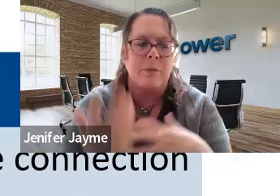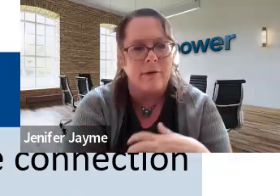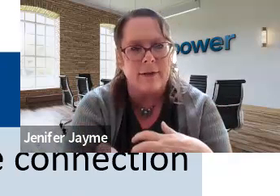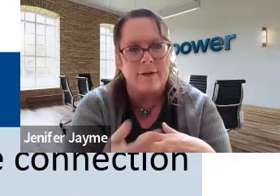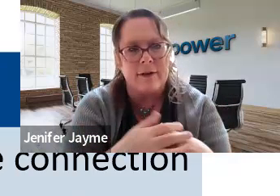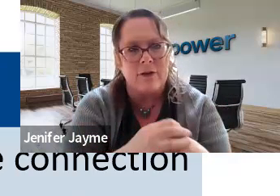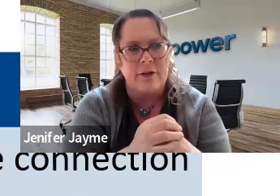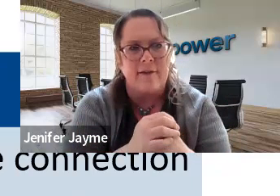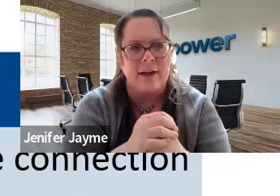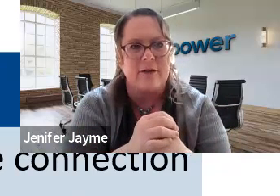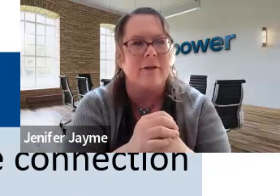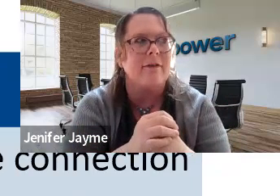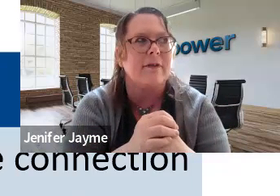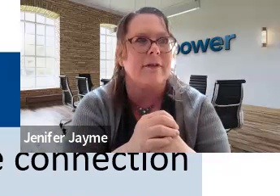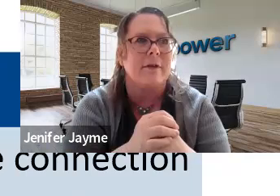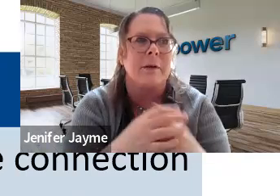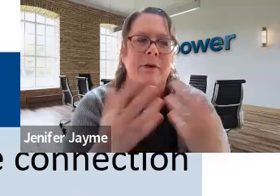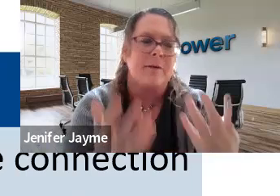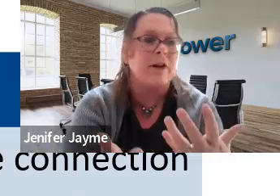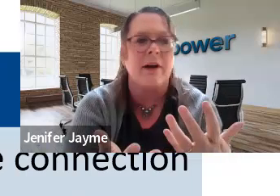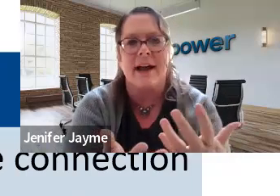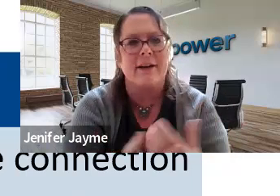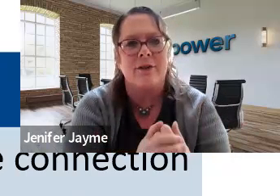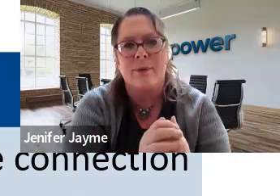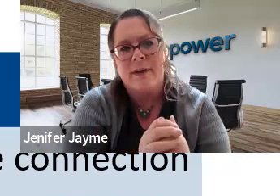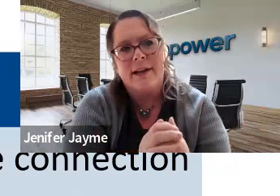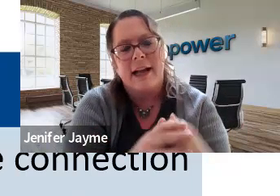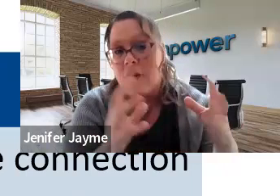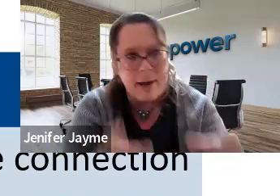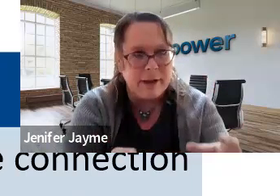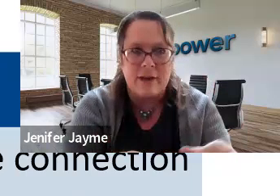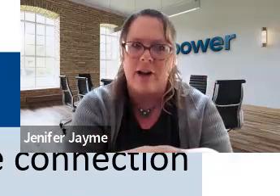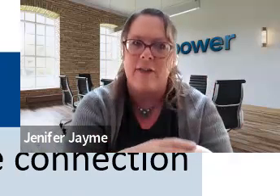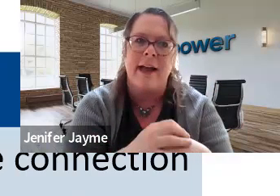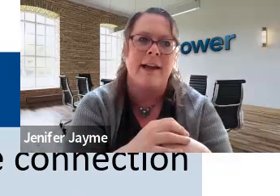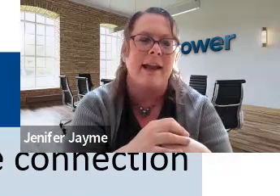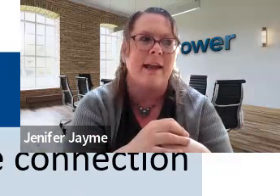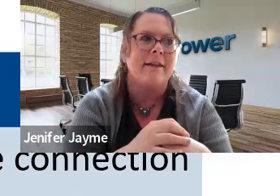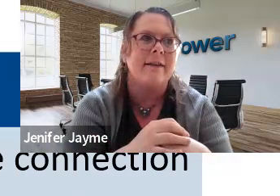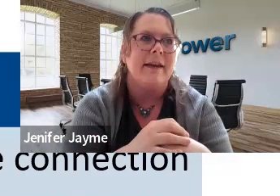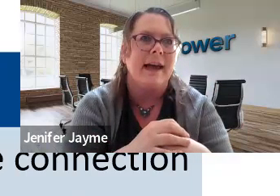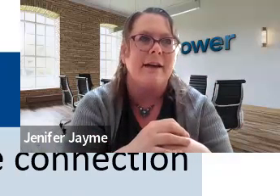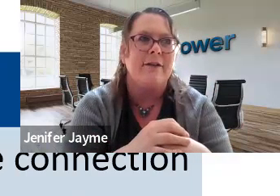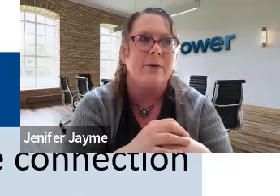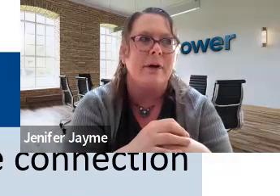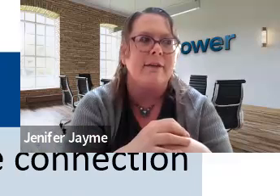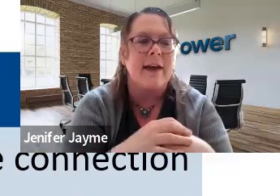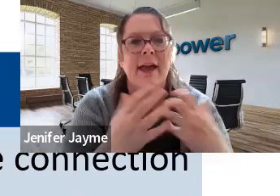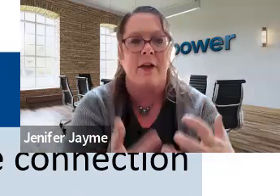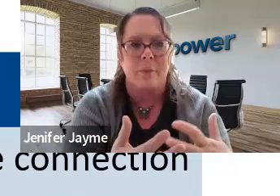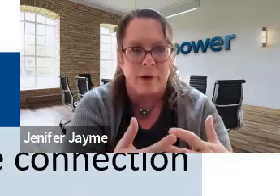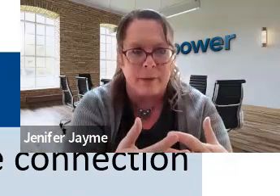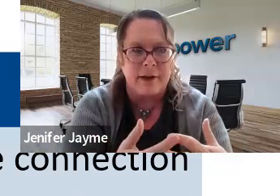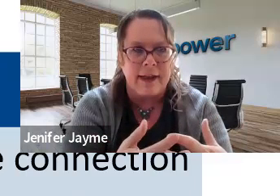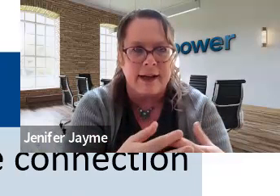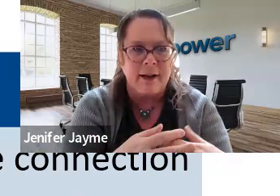people and provide those digital navigation services so that people can figure out how to do a job application online and how to do a